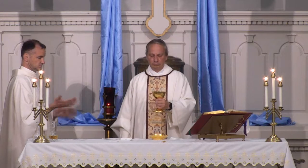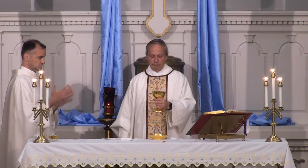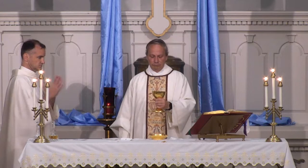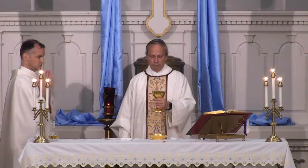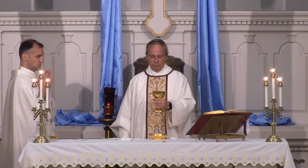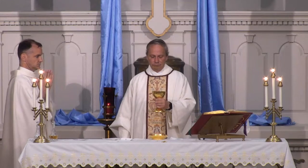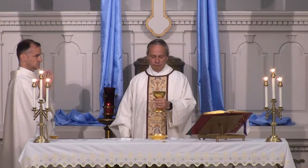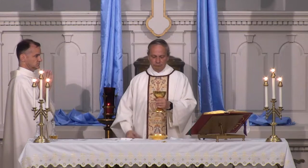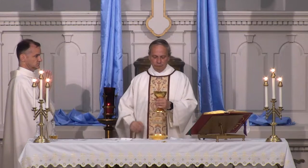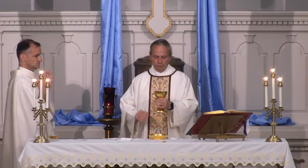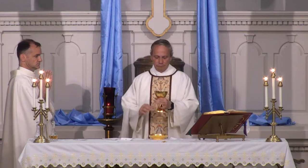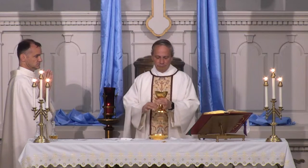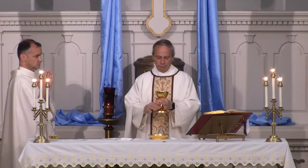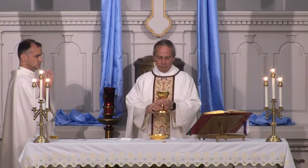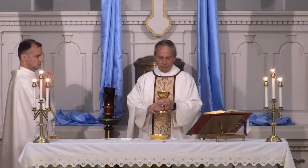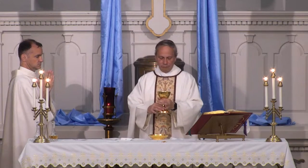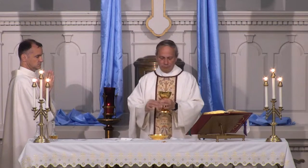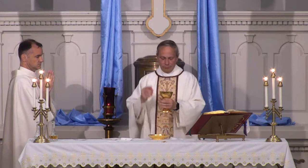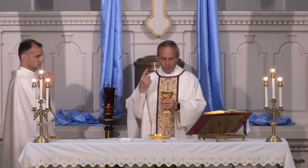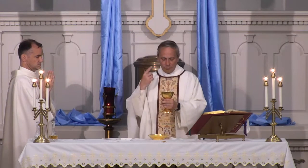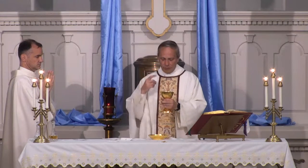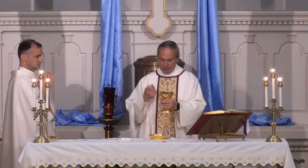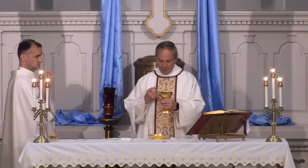Do this in memory of me."